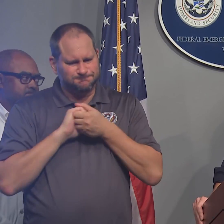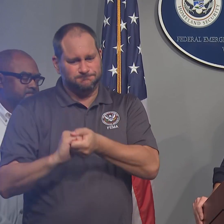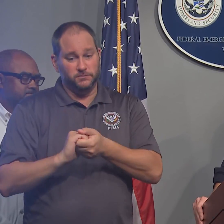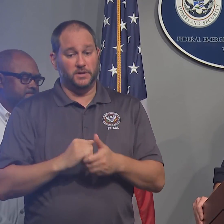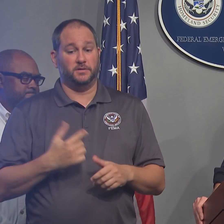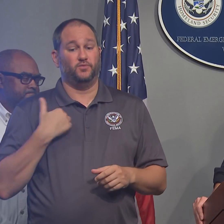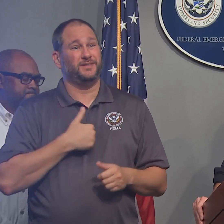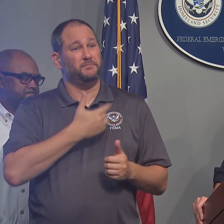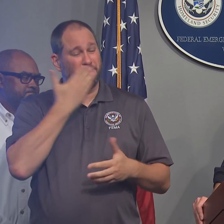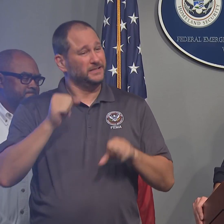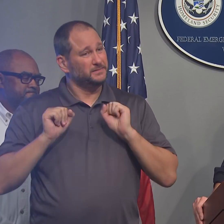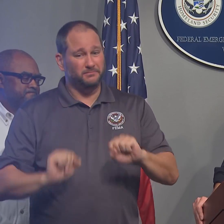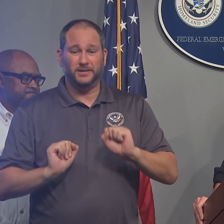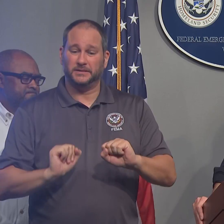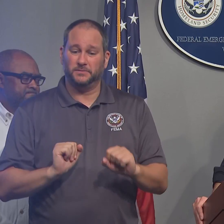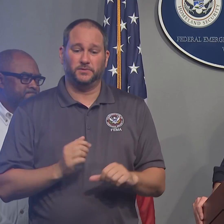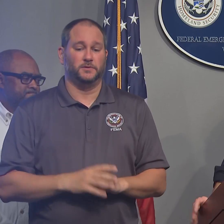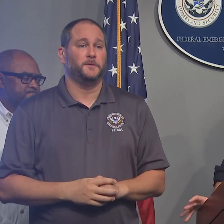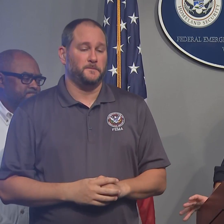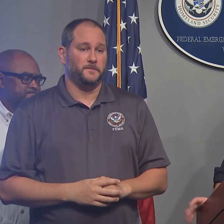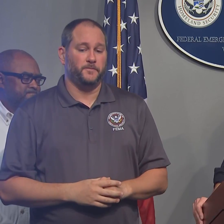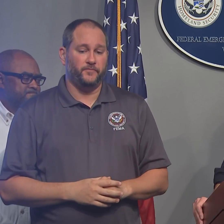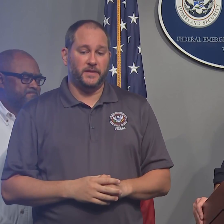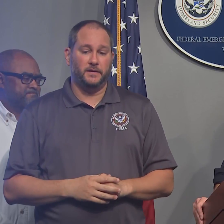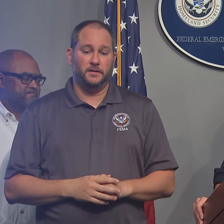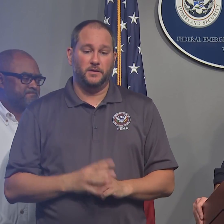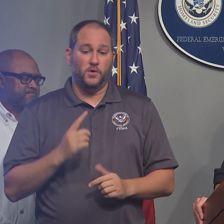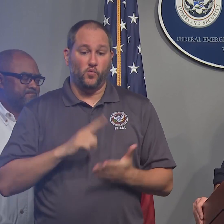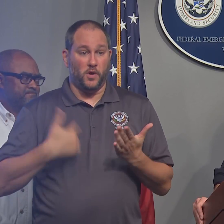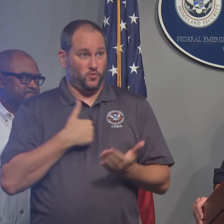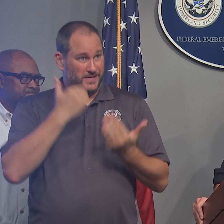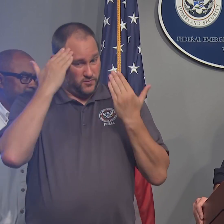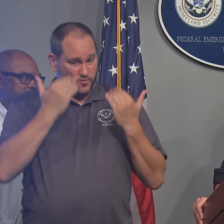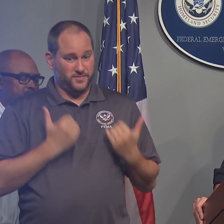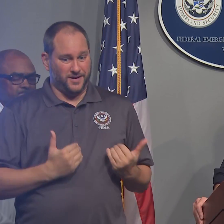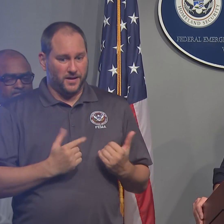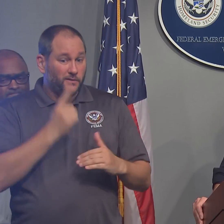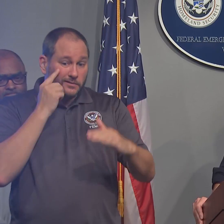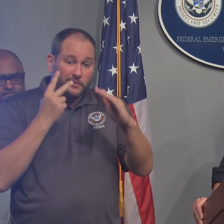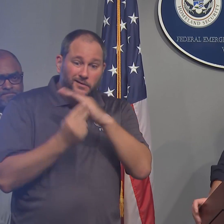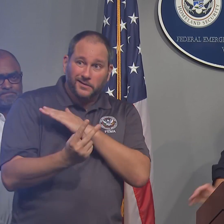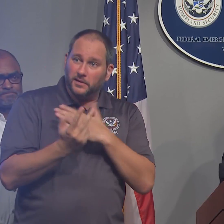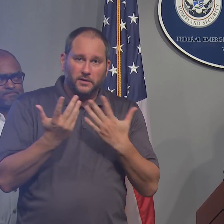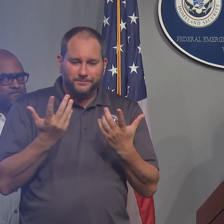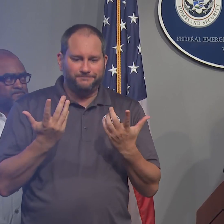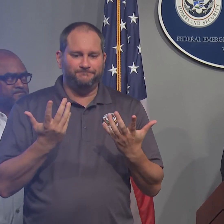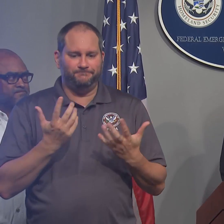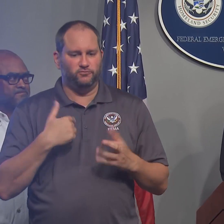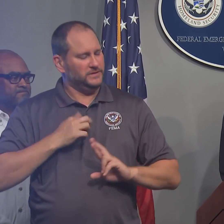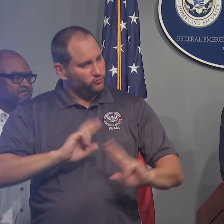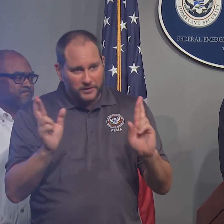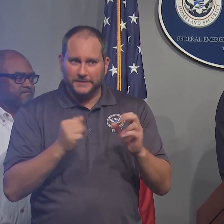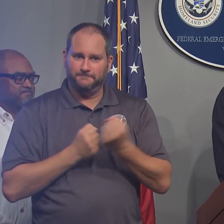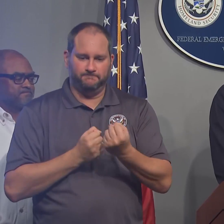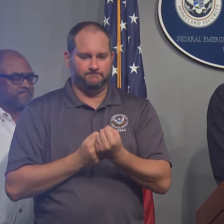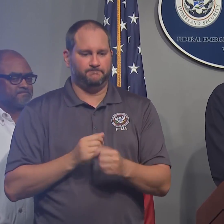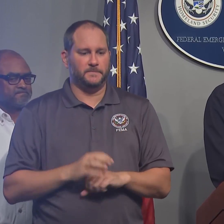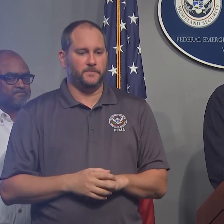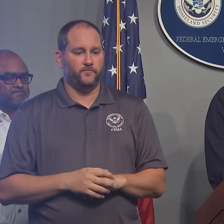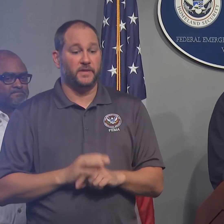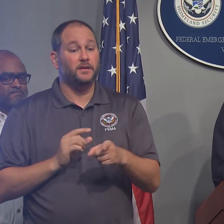best we can be based on what we know and that the forecast provides us. All right, folks. Thank you.